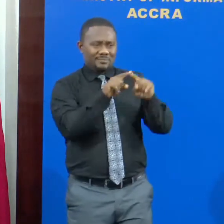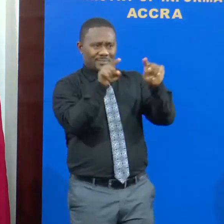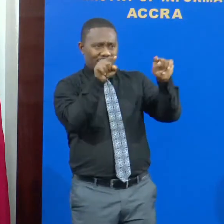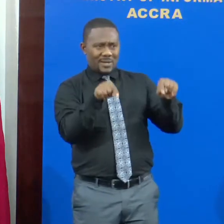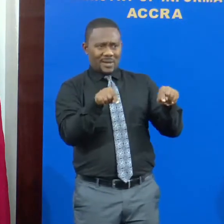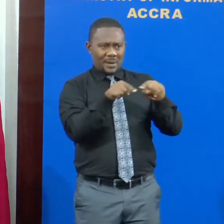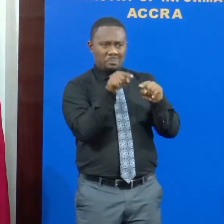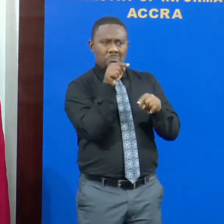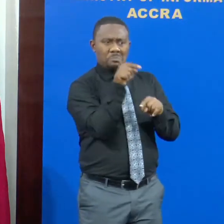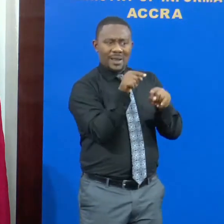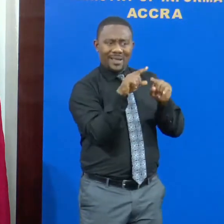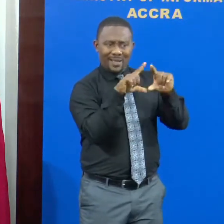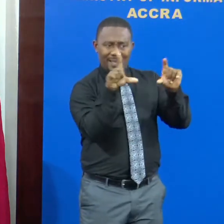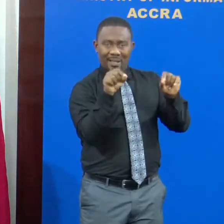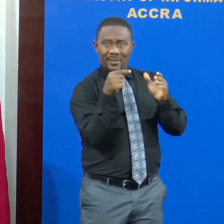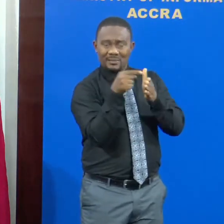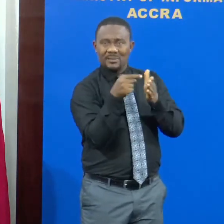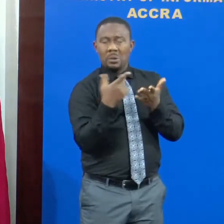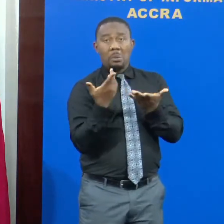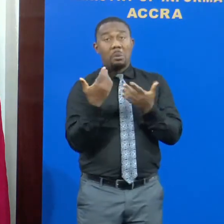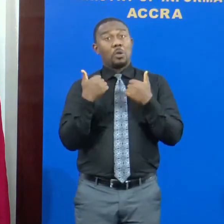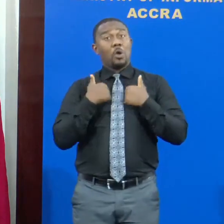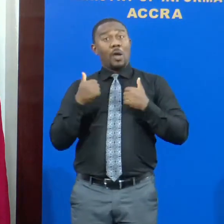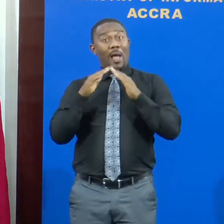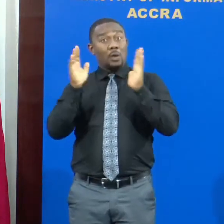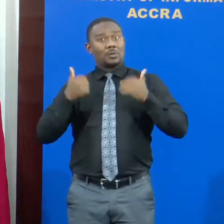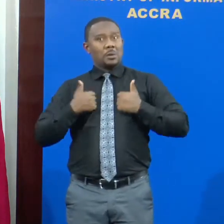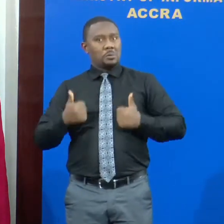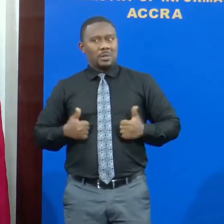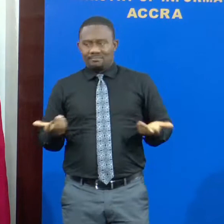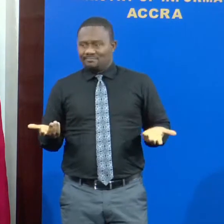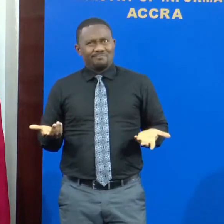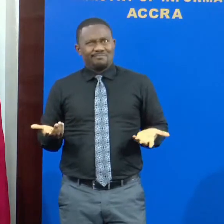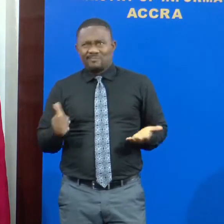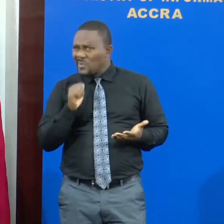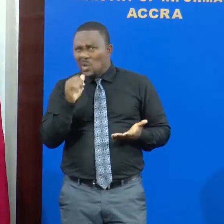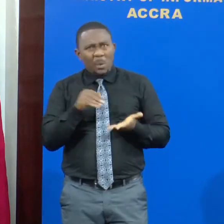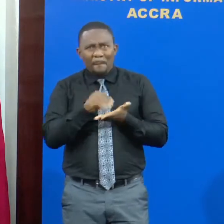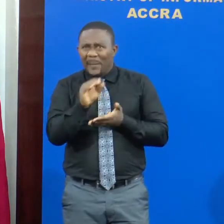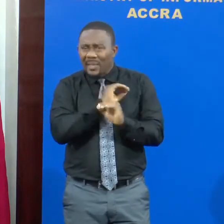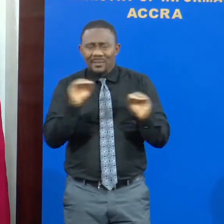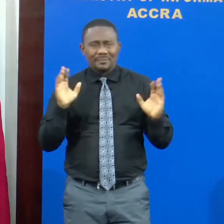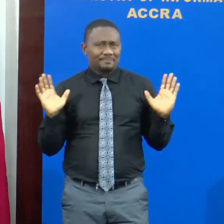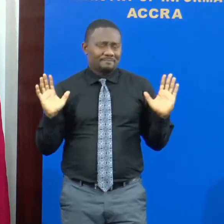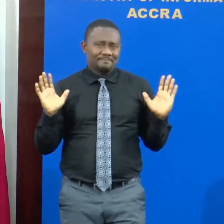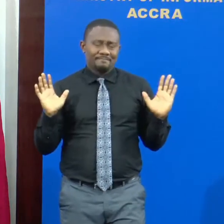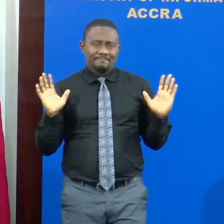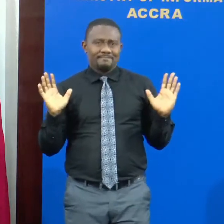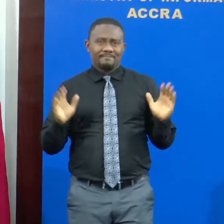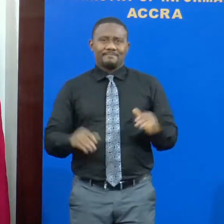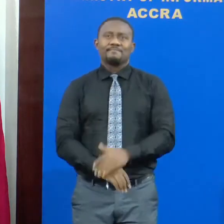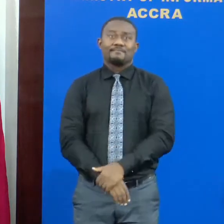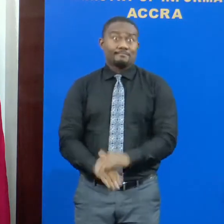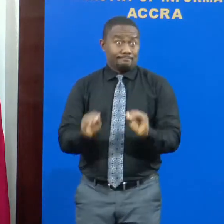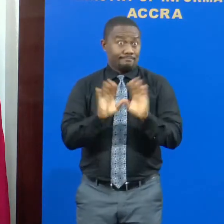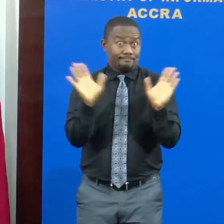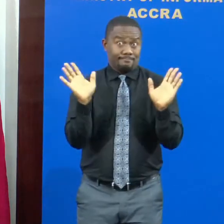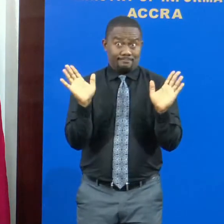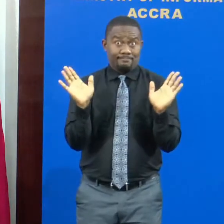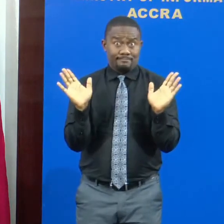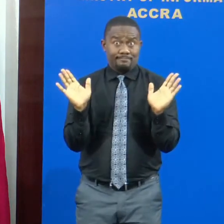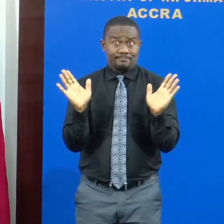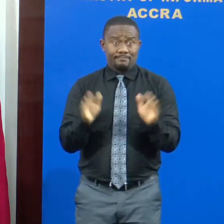not on the face of your card, for example, digital address, you do not pay anything. That's for free. I hope